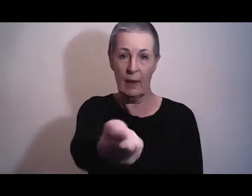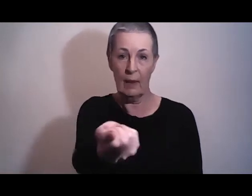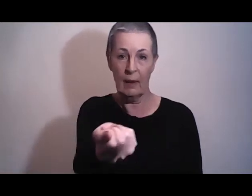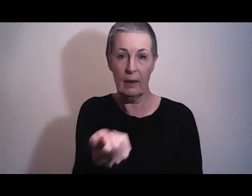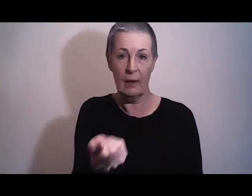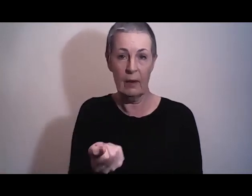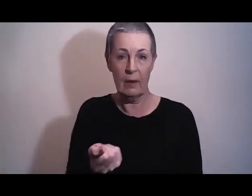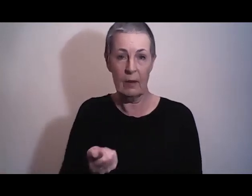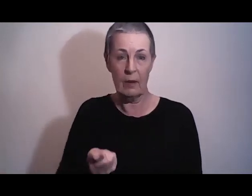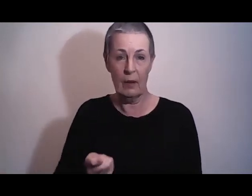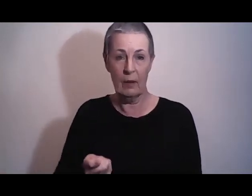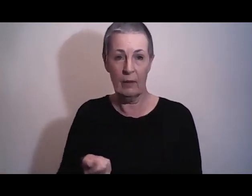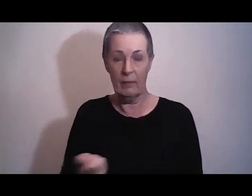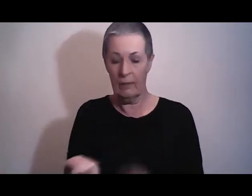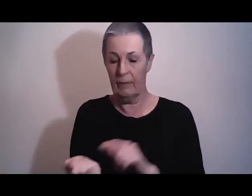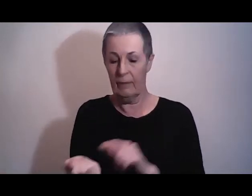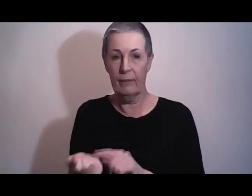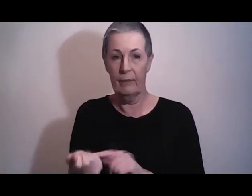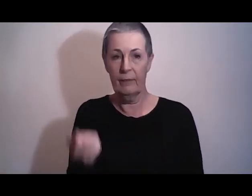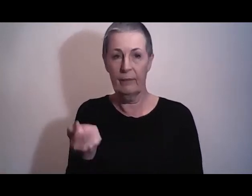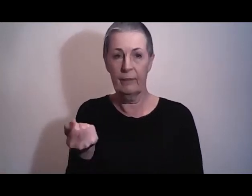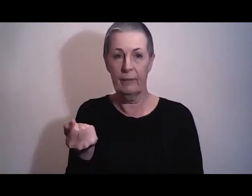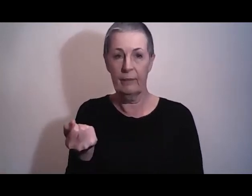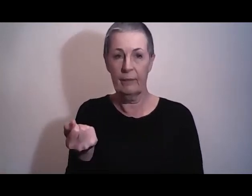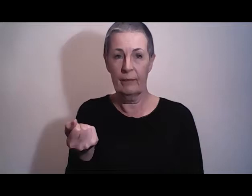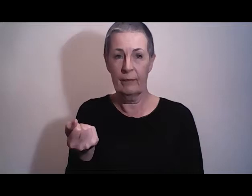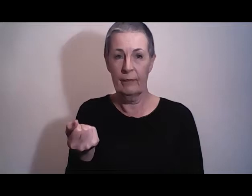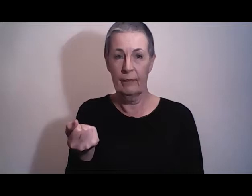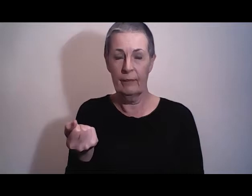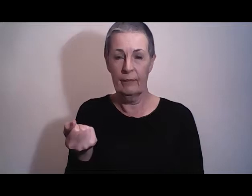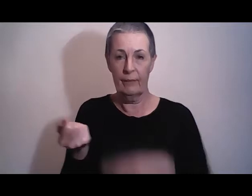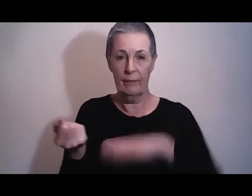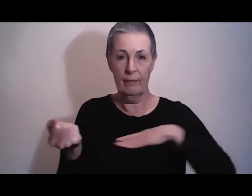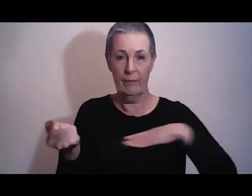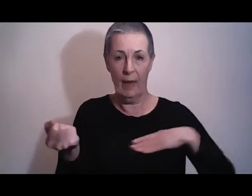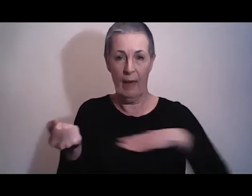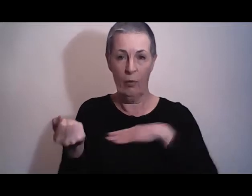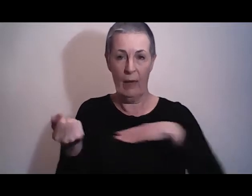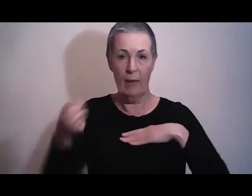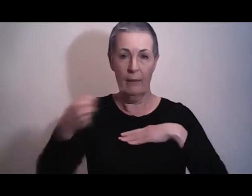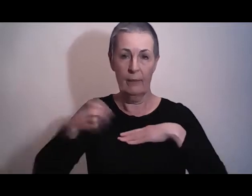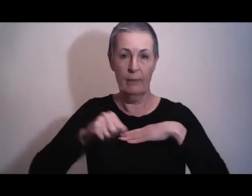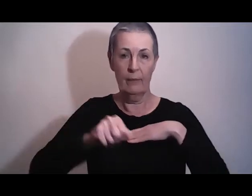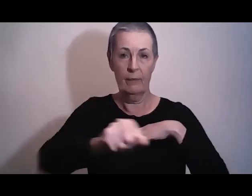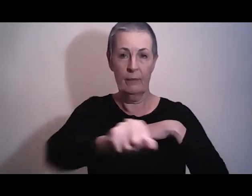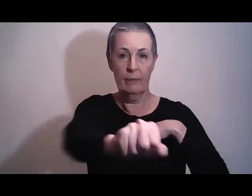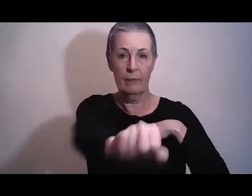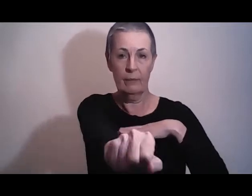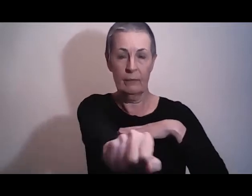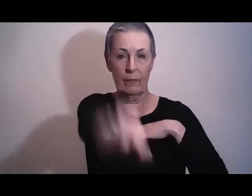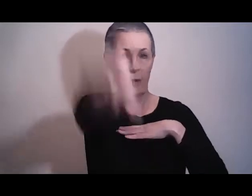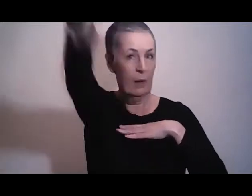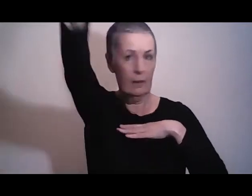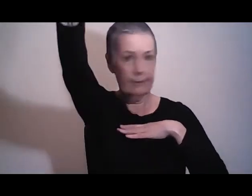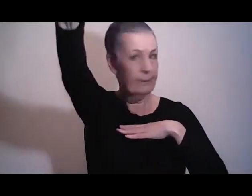Keeping the fist again level just between the chest, not too